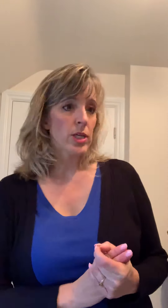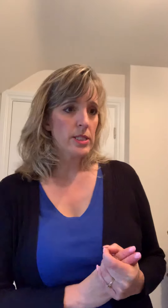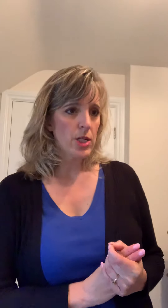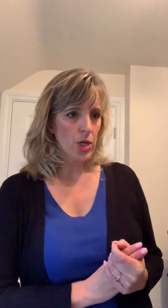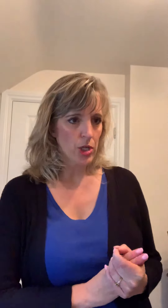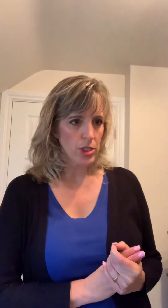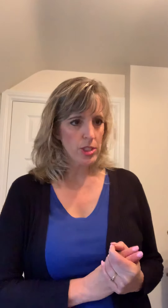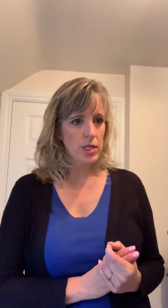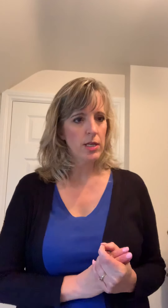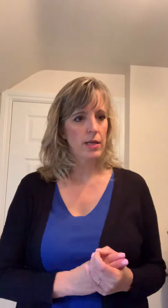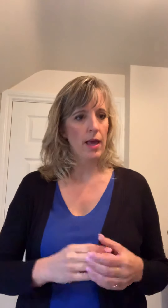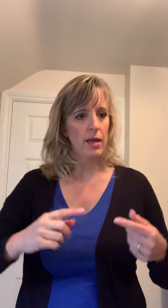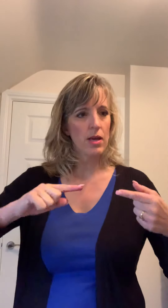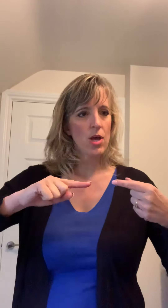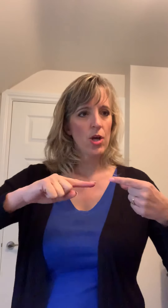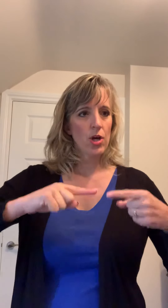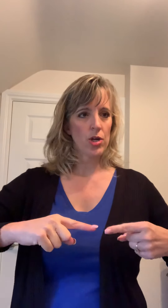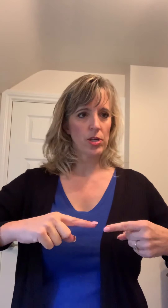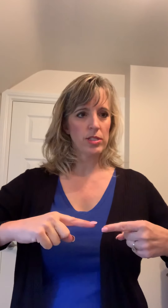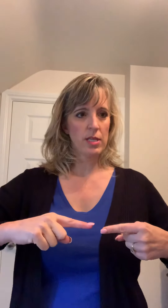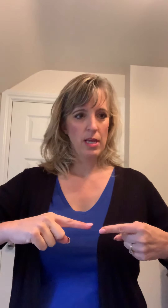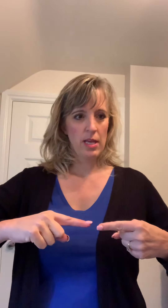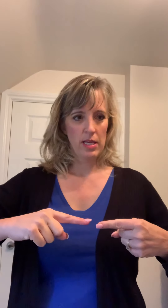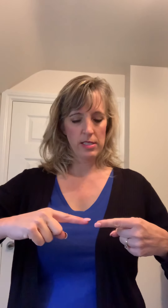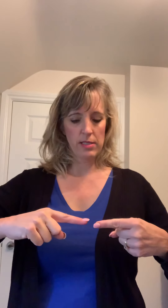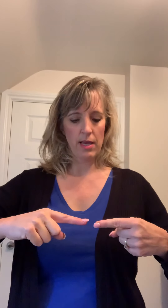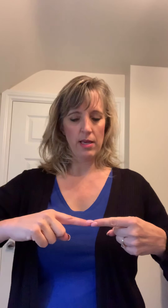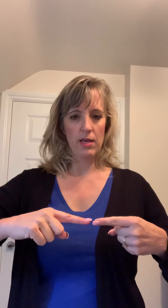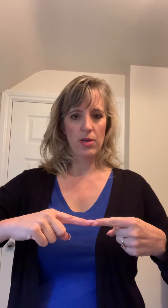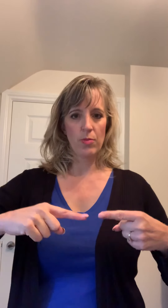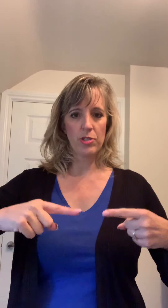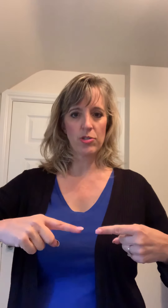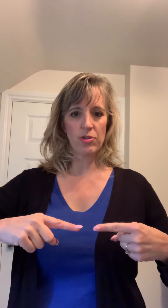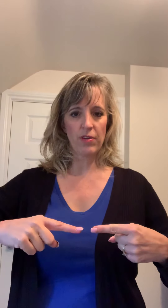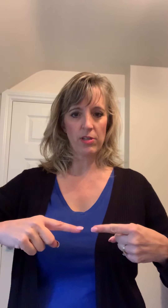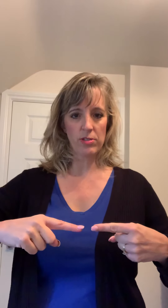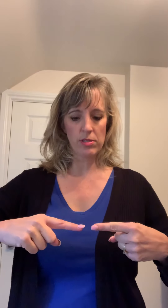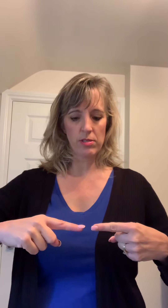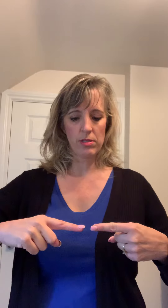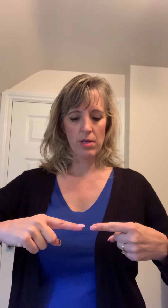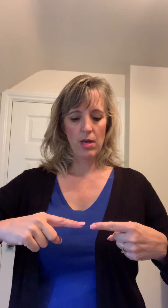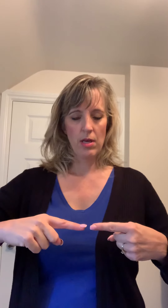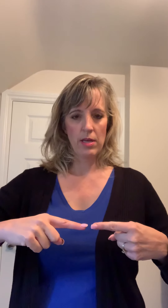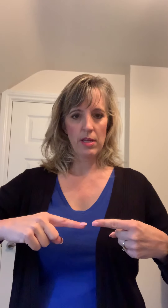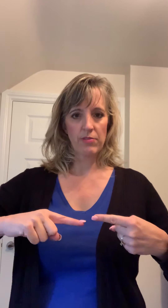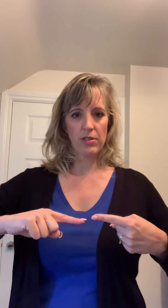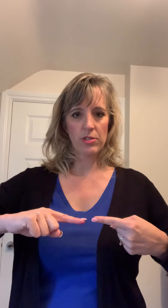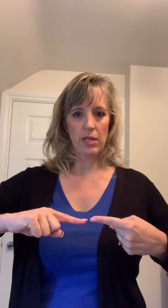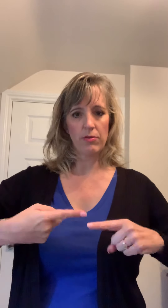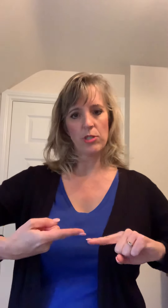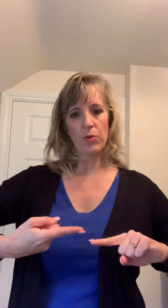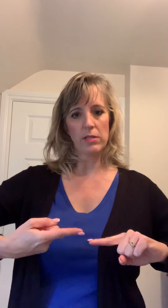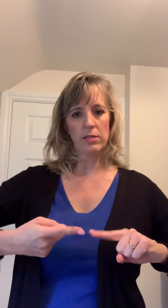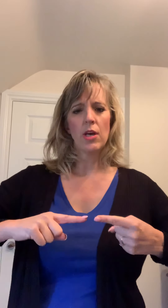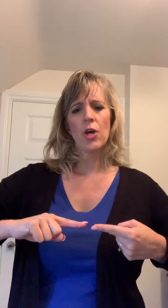it hurt? Okay, hurt is like you put your two fingers, index fingers together and twist.